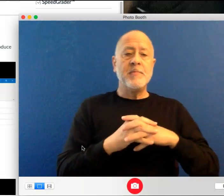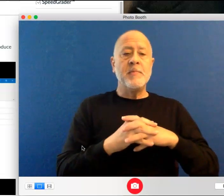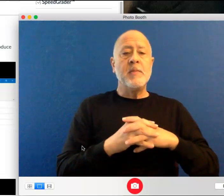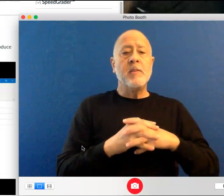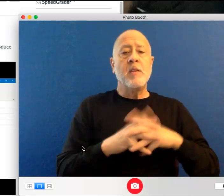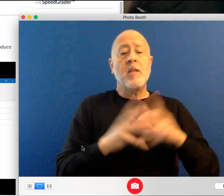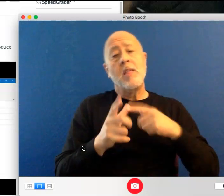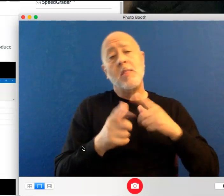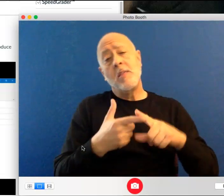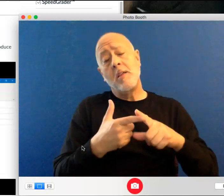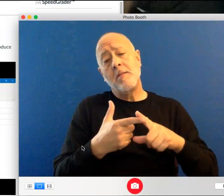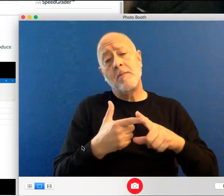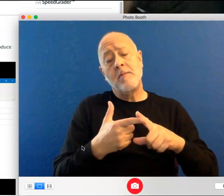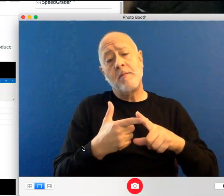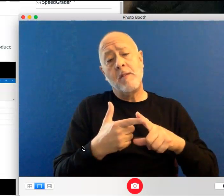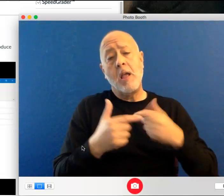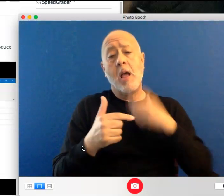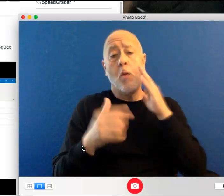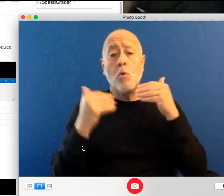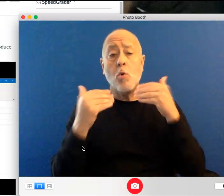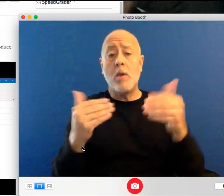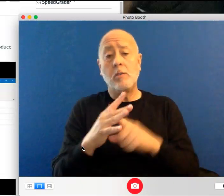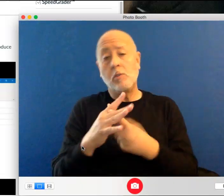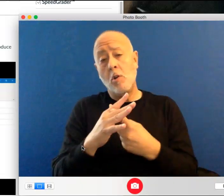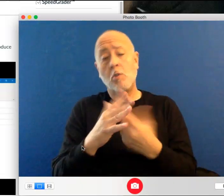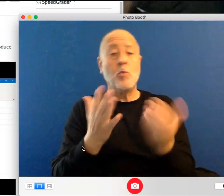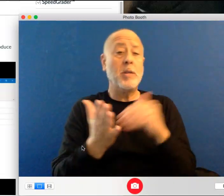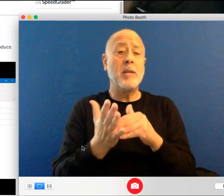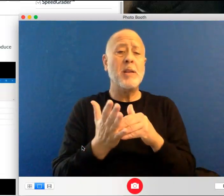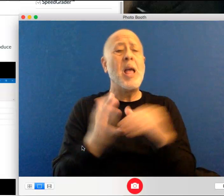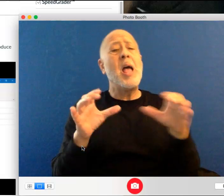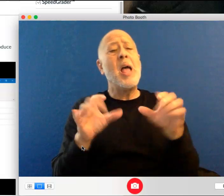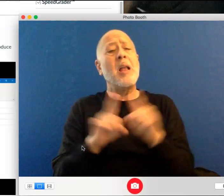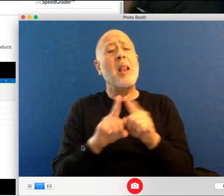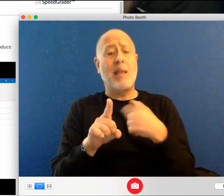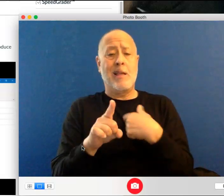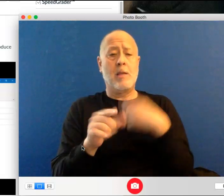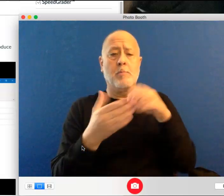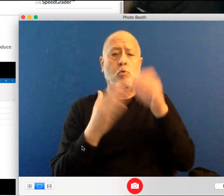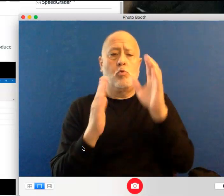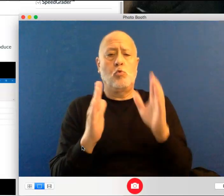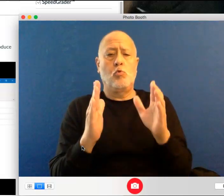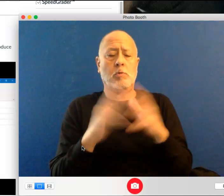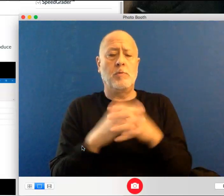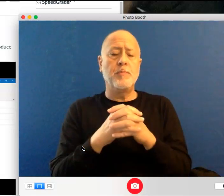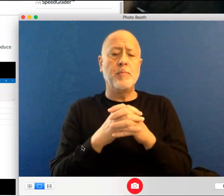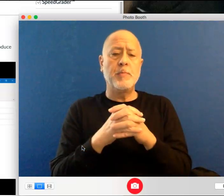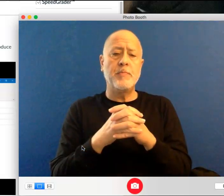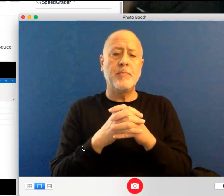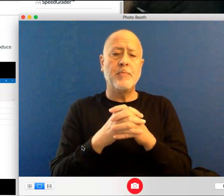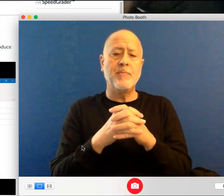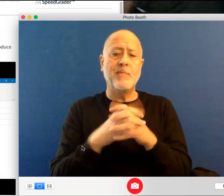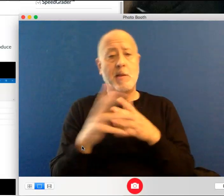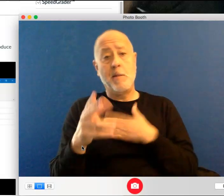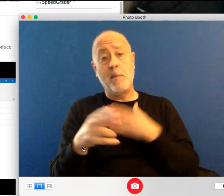So underneath my entrance or my greeting, I'm going to go ahead and get started. So again, pretending that I am a student, I'm going to say